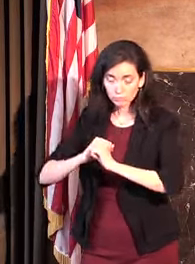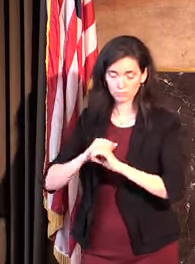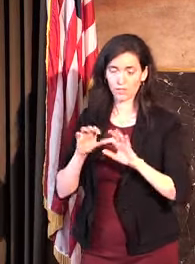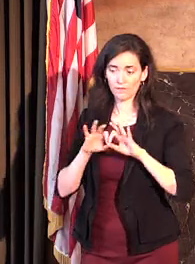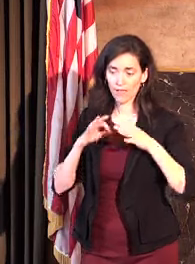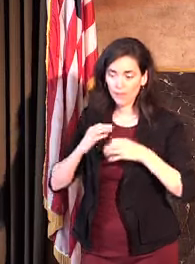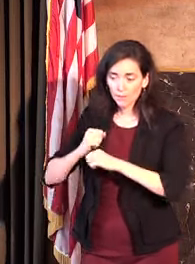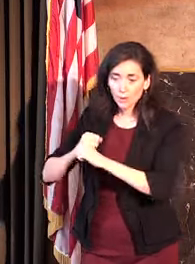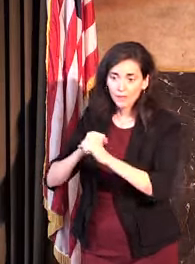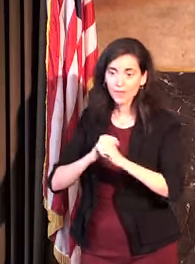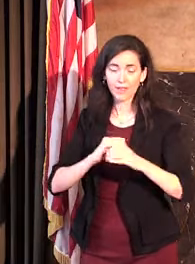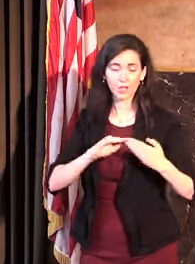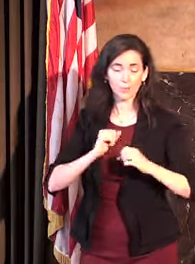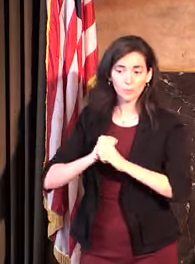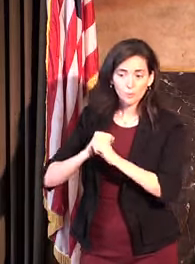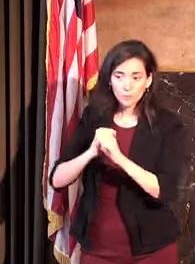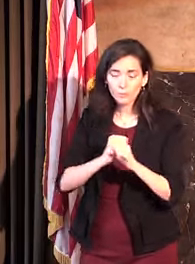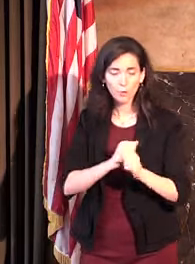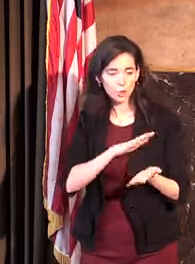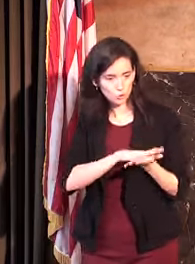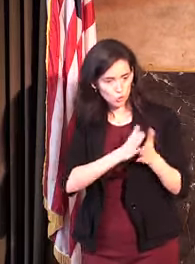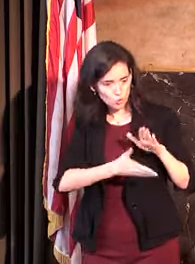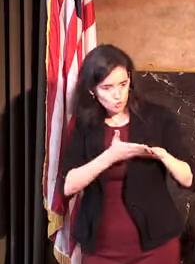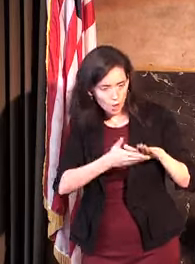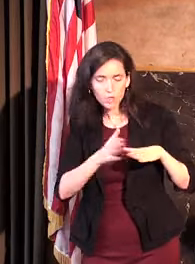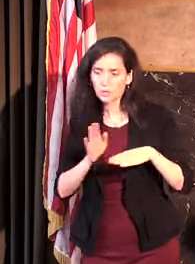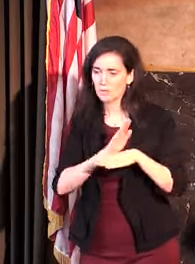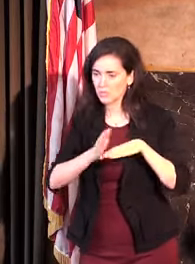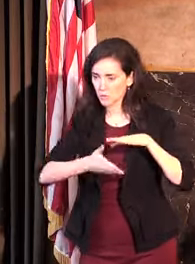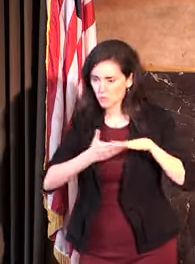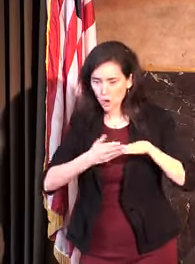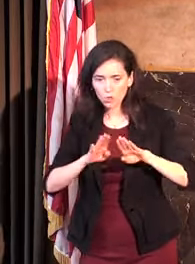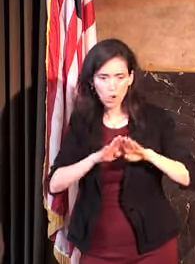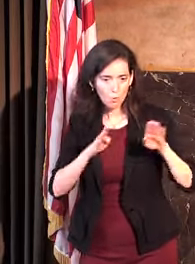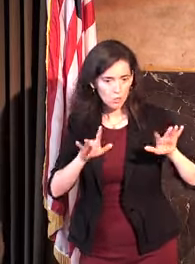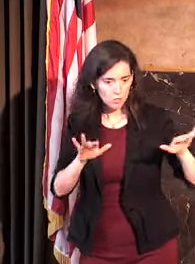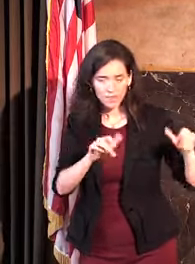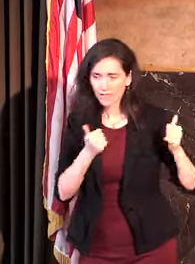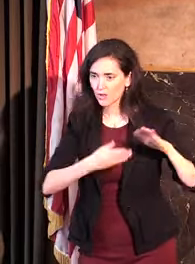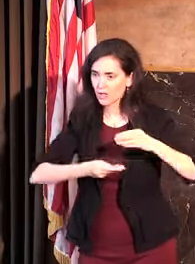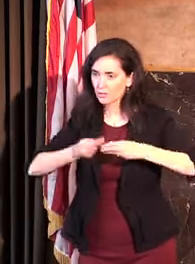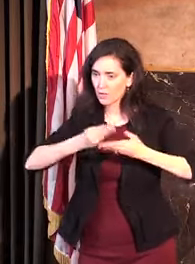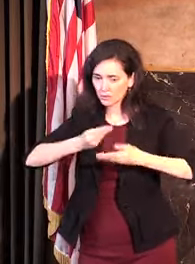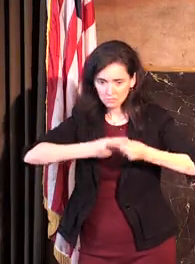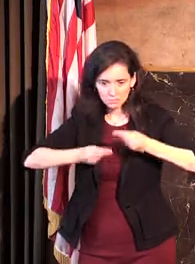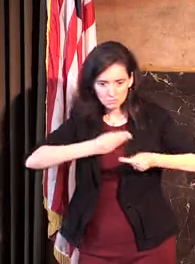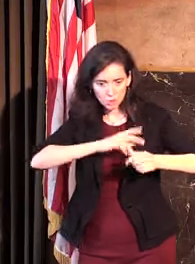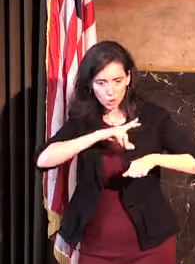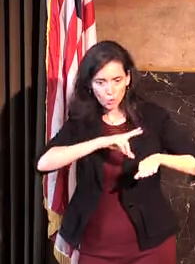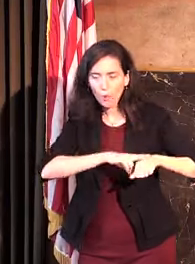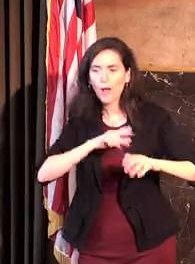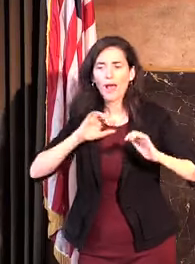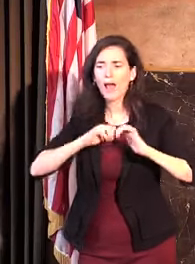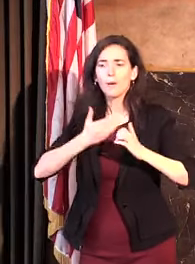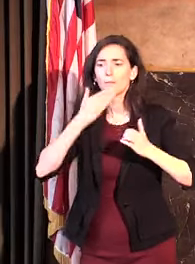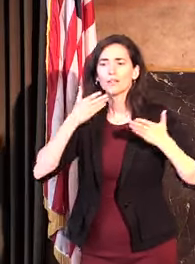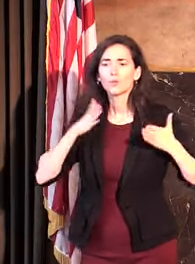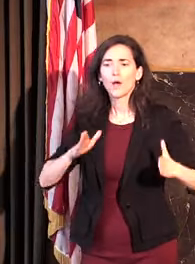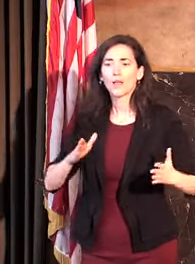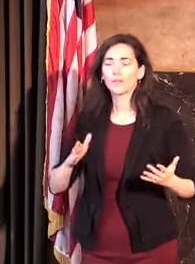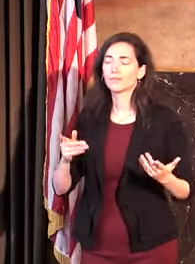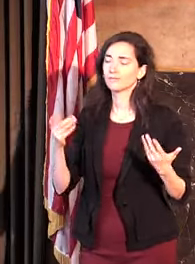less disruptions to schools, to businesses, to the economy, is for people to